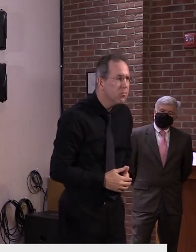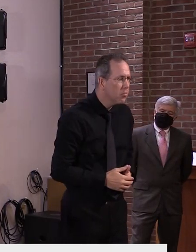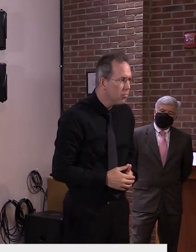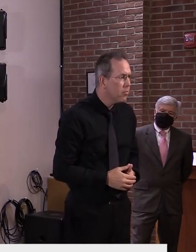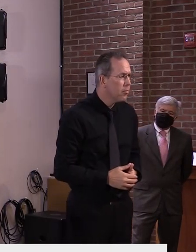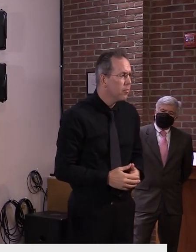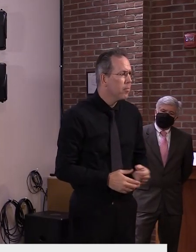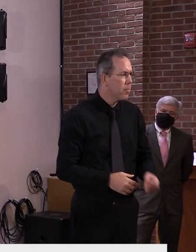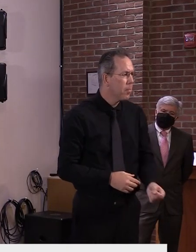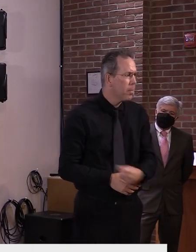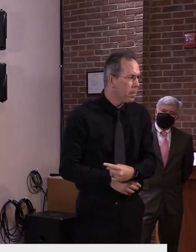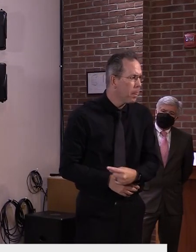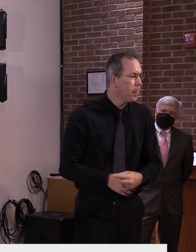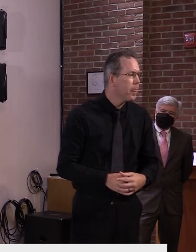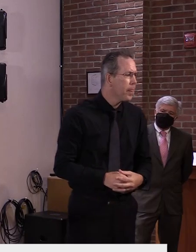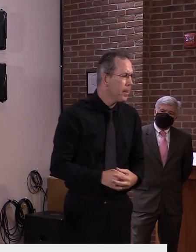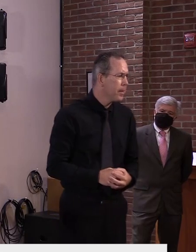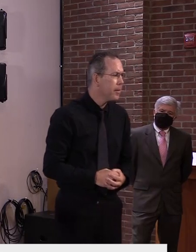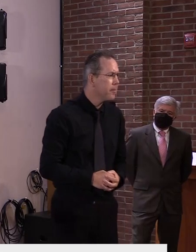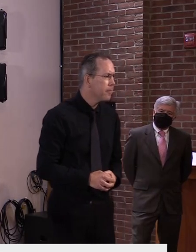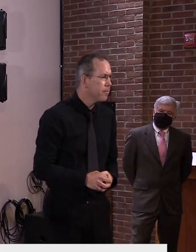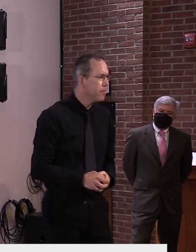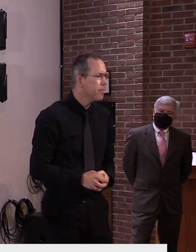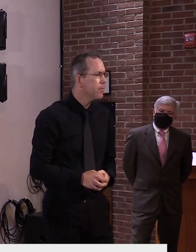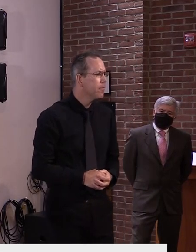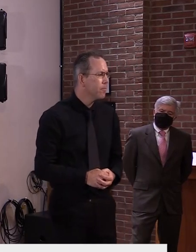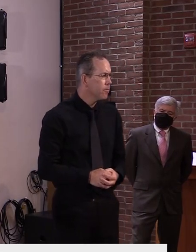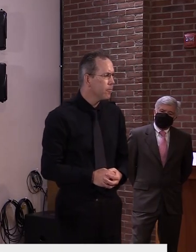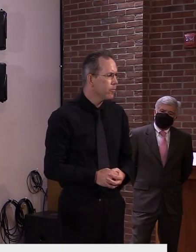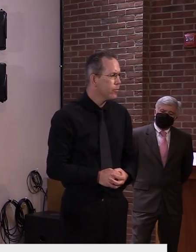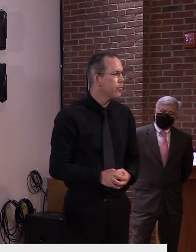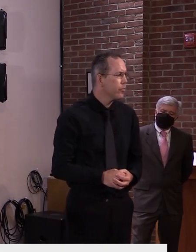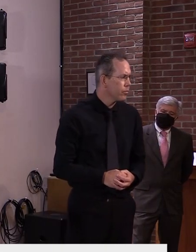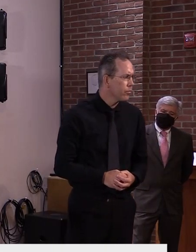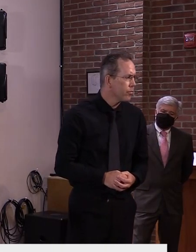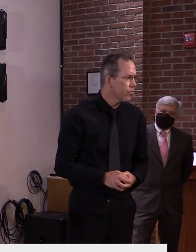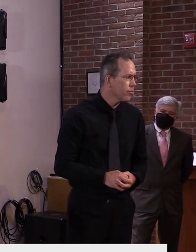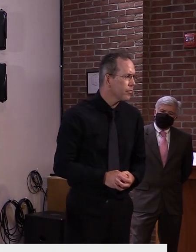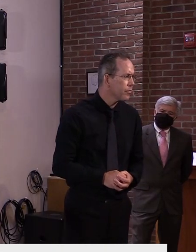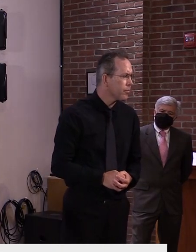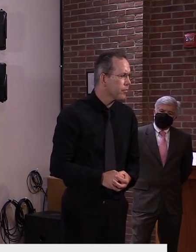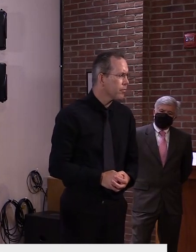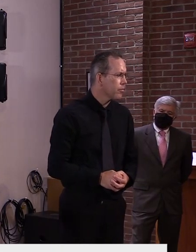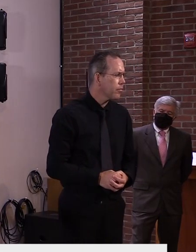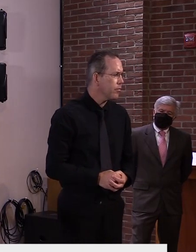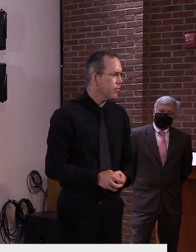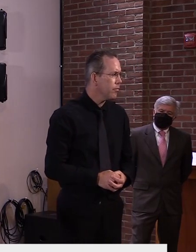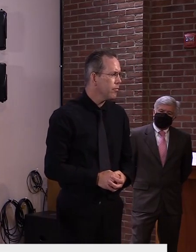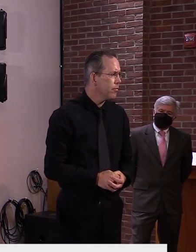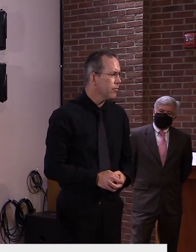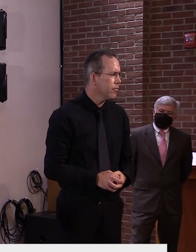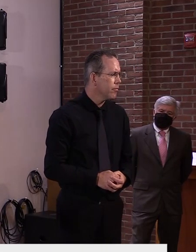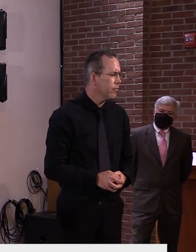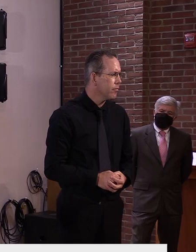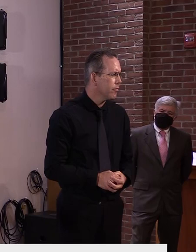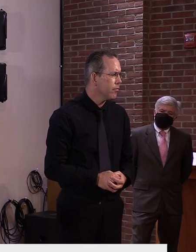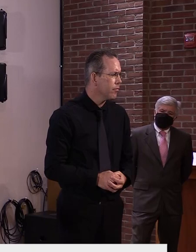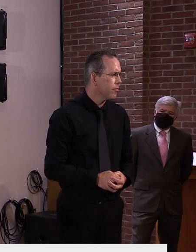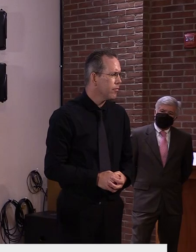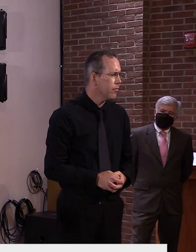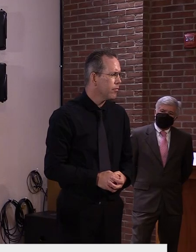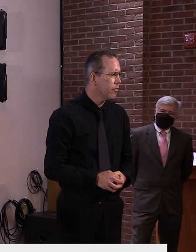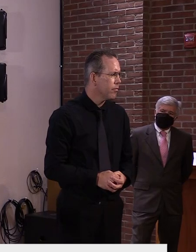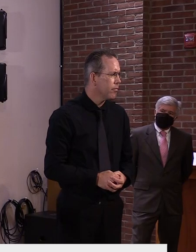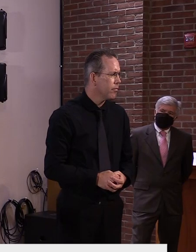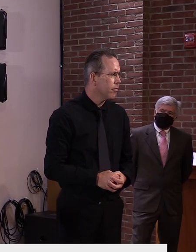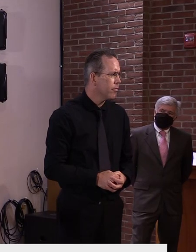and asked about scheduling tests for people returning to Vermont. And they very specifically responded that the system was